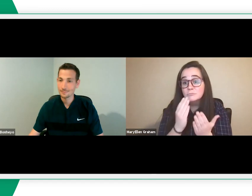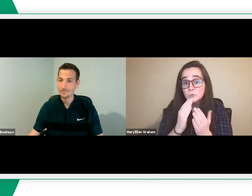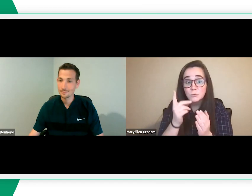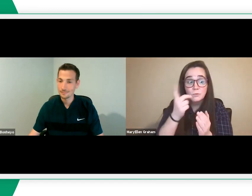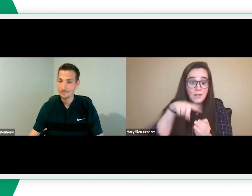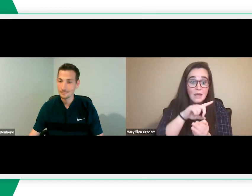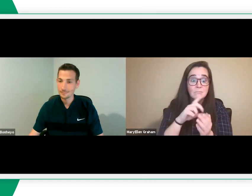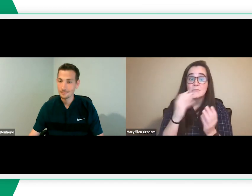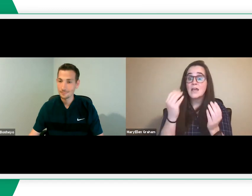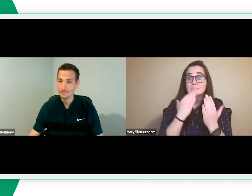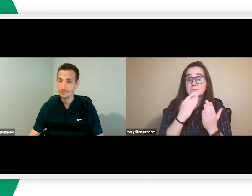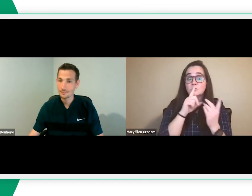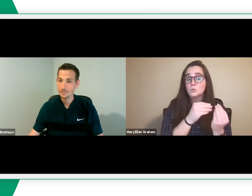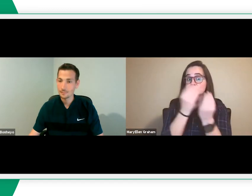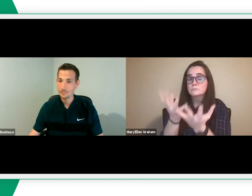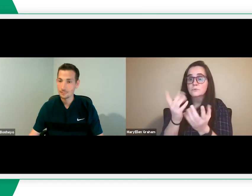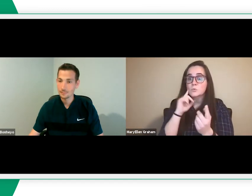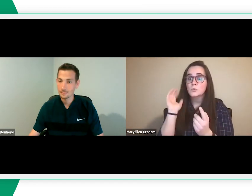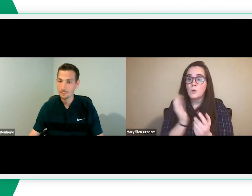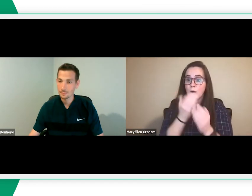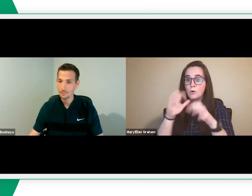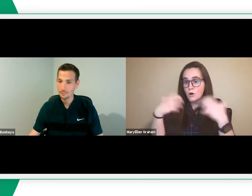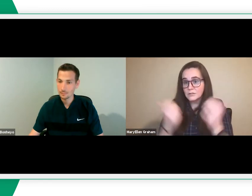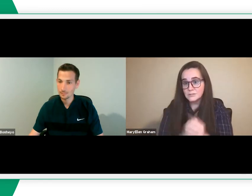So I want to thank you all